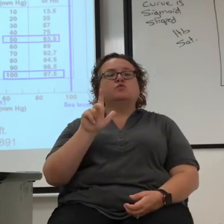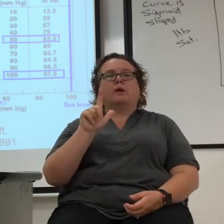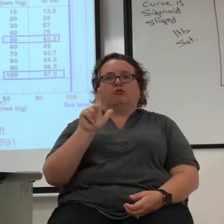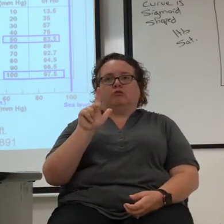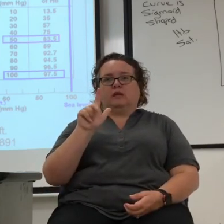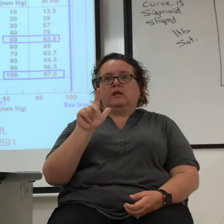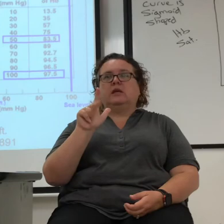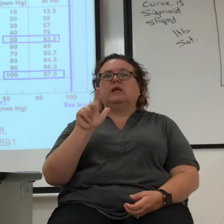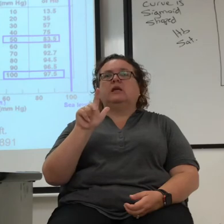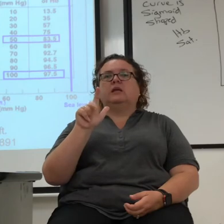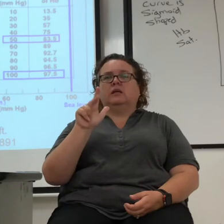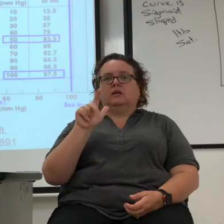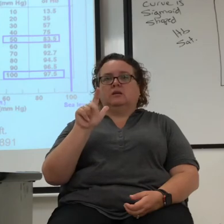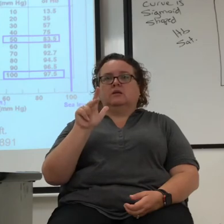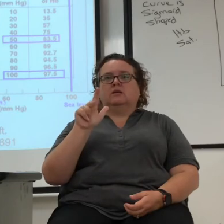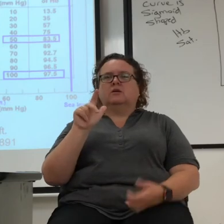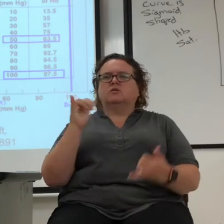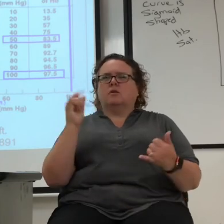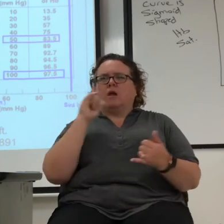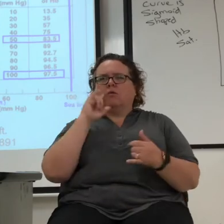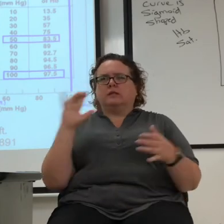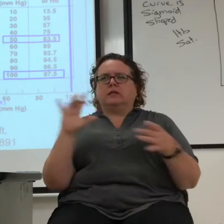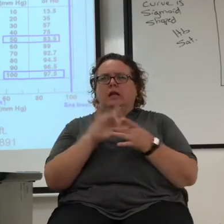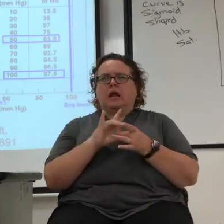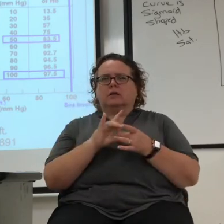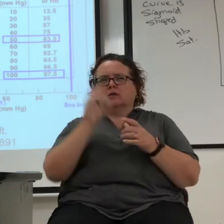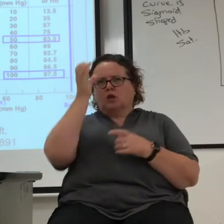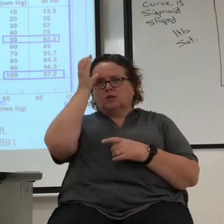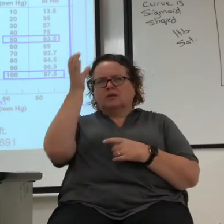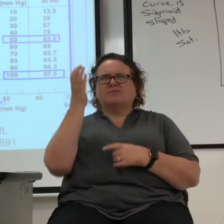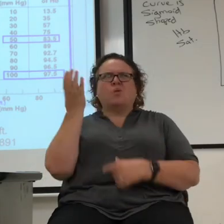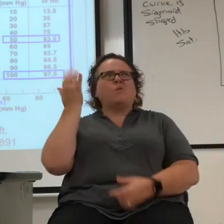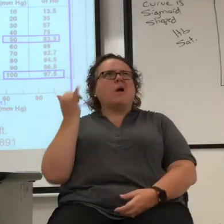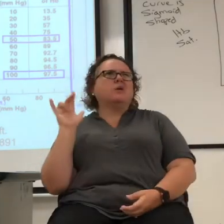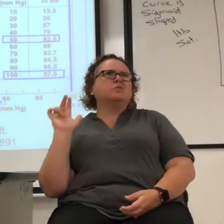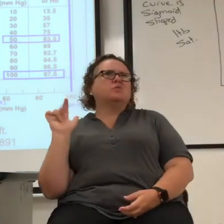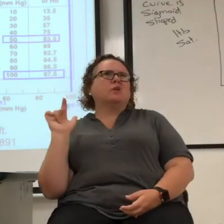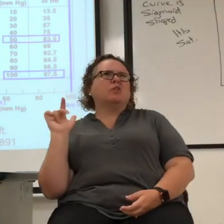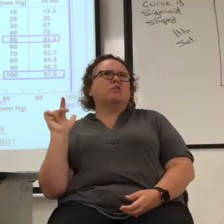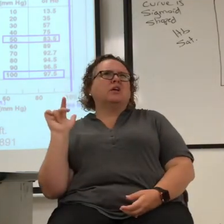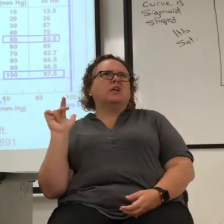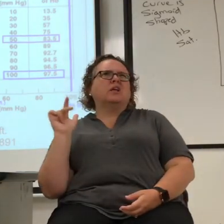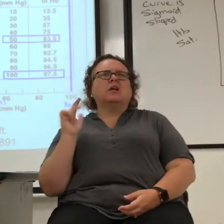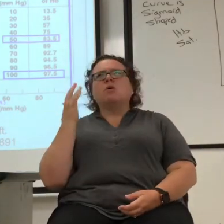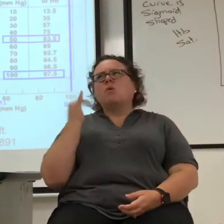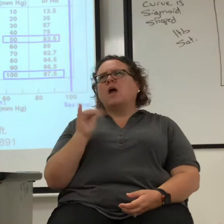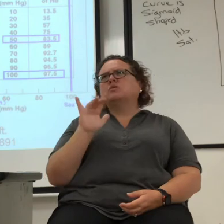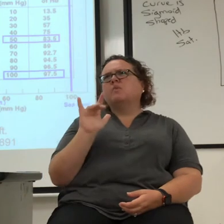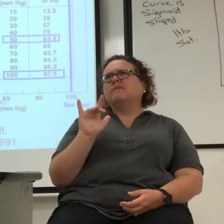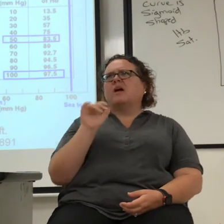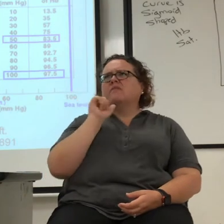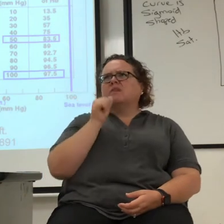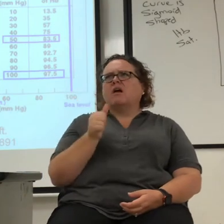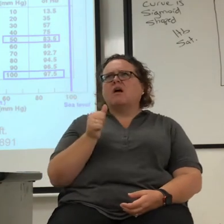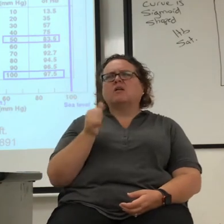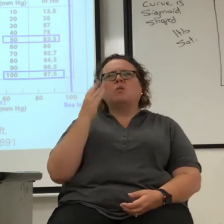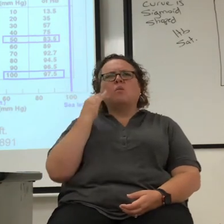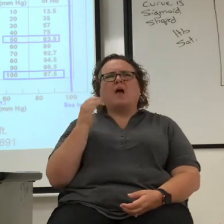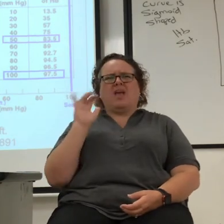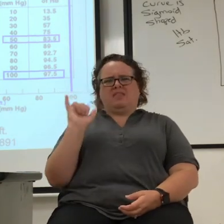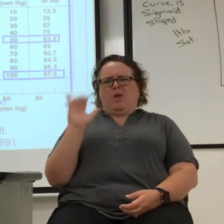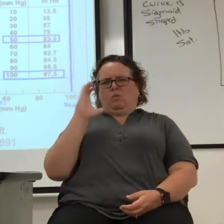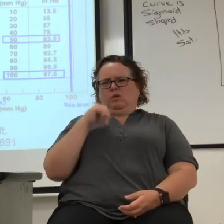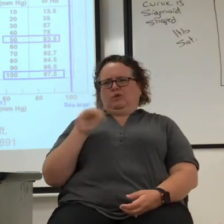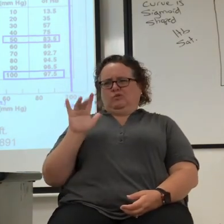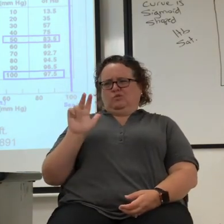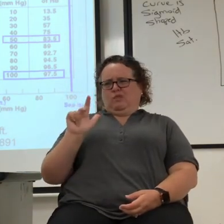23. You guys got that? Let's make a connection here. I always wondered, why is it 23? Why is it 25%? Why is it that weird?